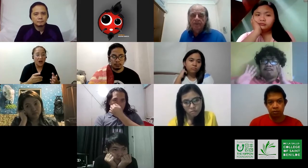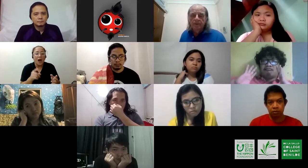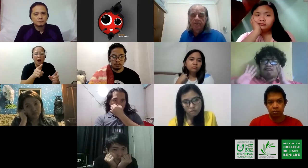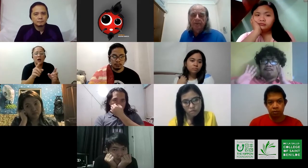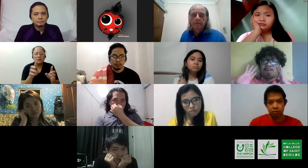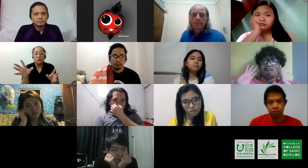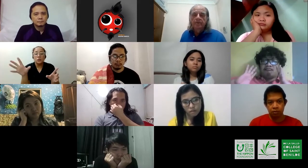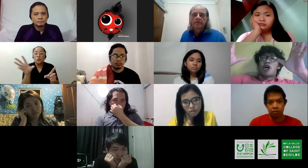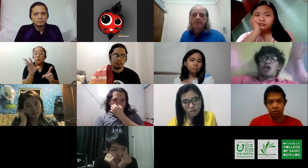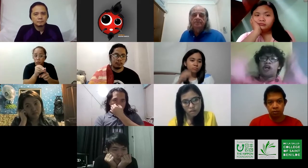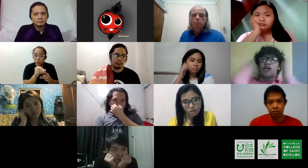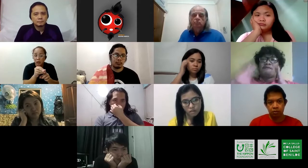hearing community.